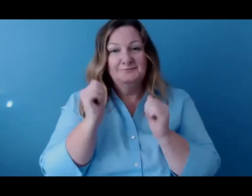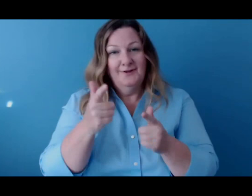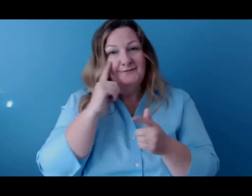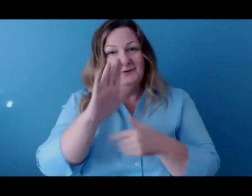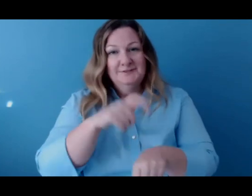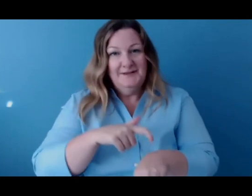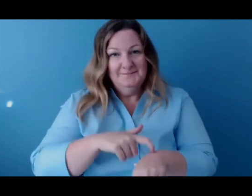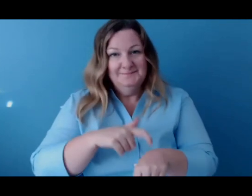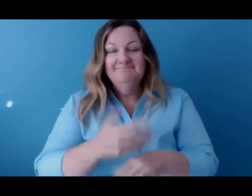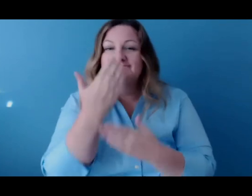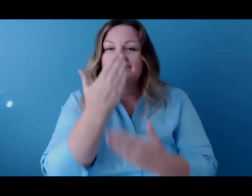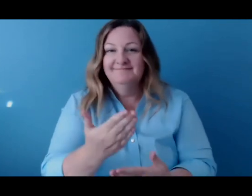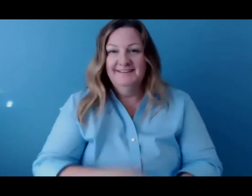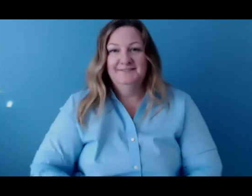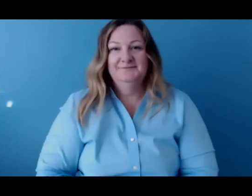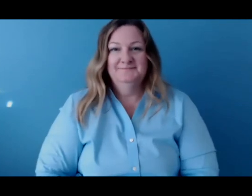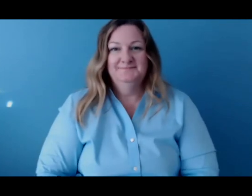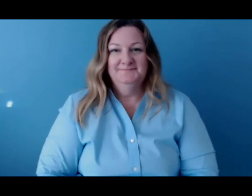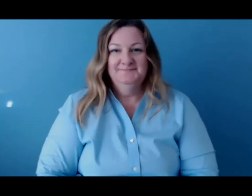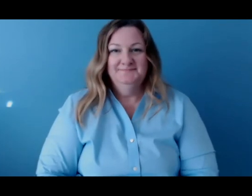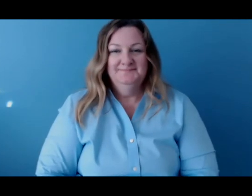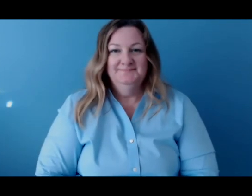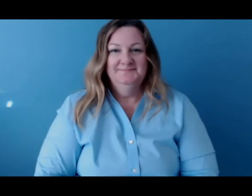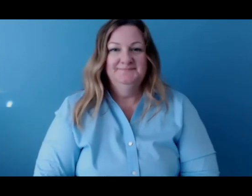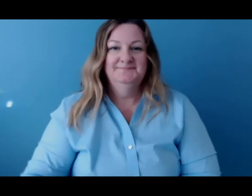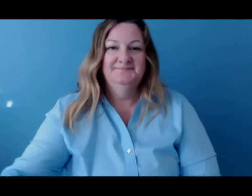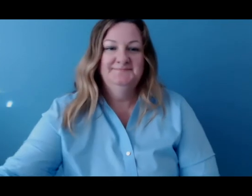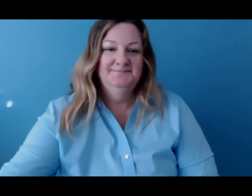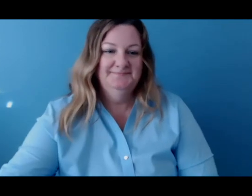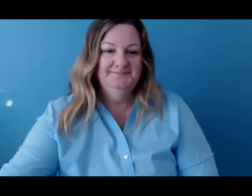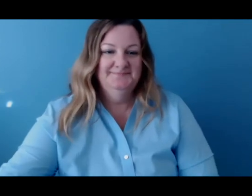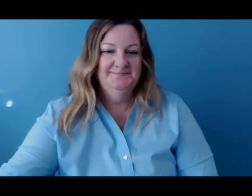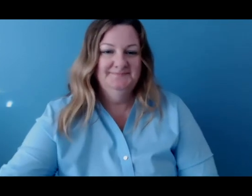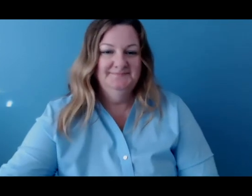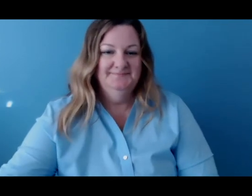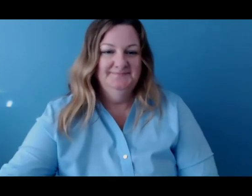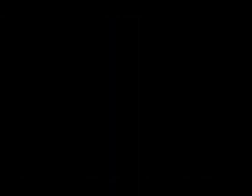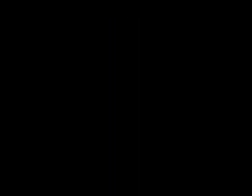Thank you. Thank you, Blake. Thank you, Blake. Talk to you later. Thanks, y'all.